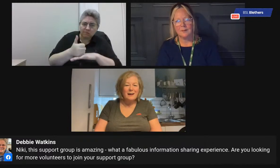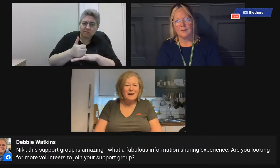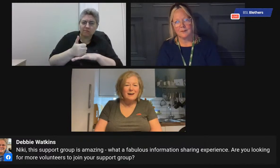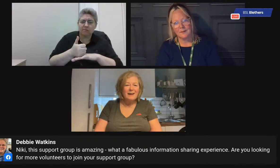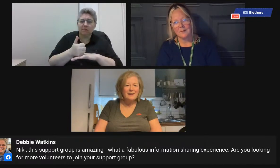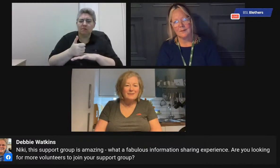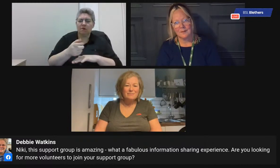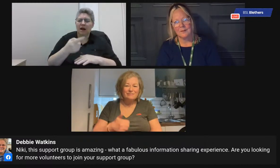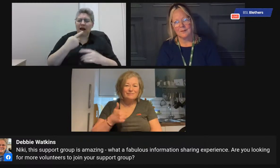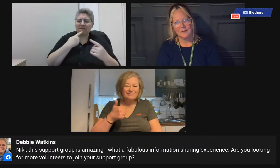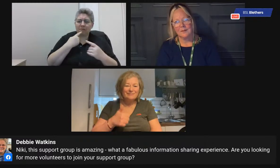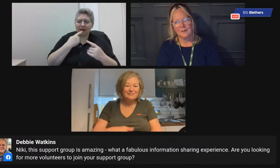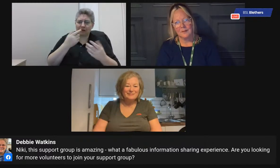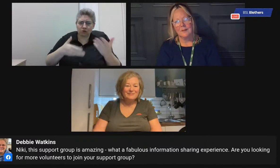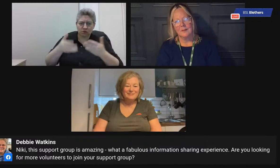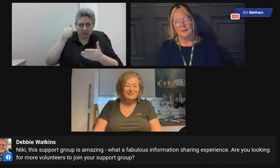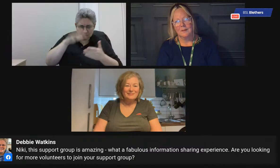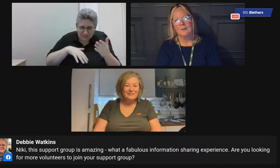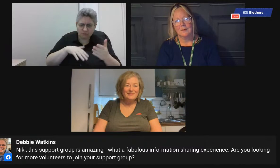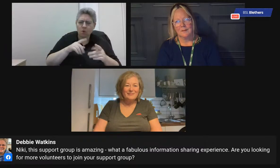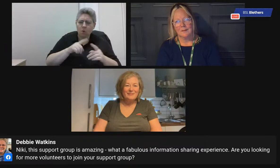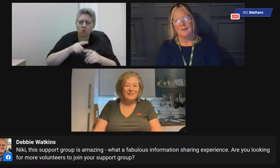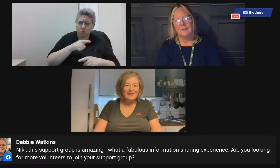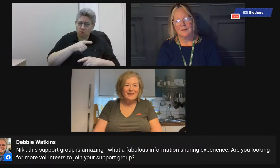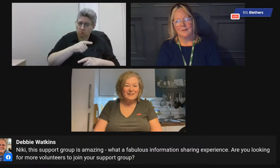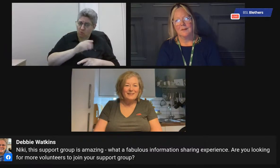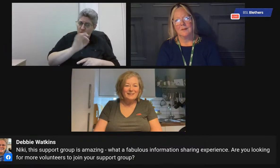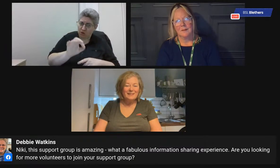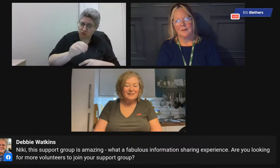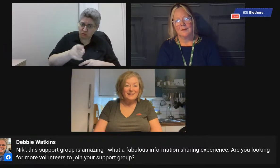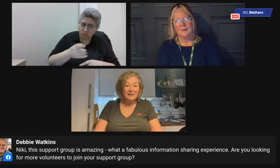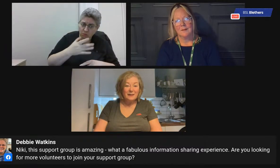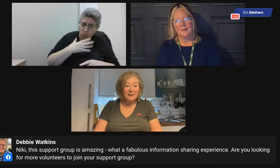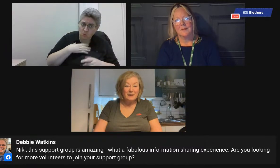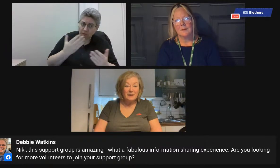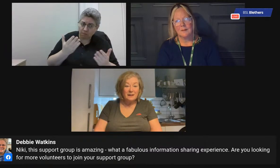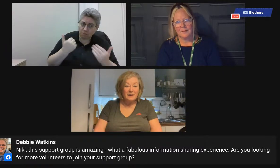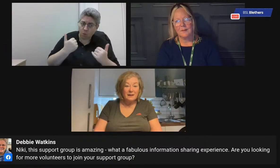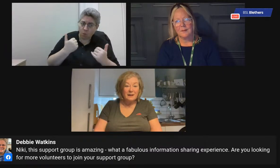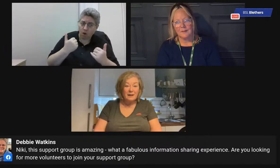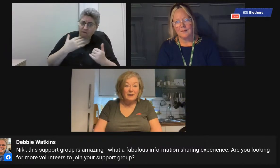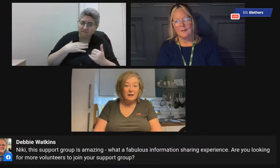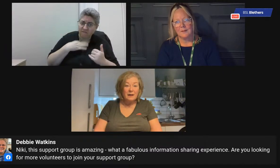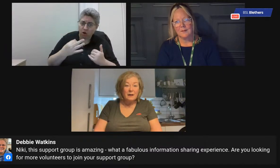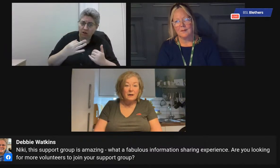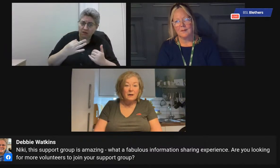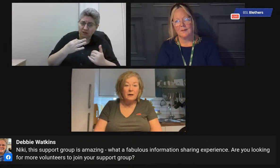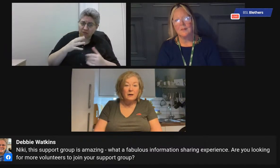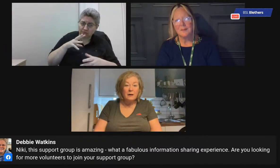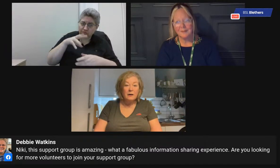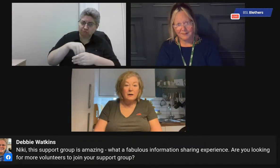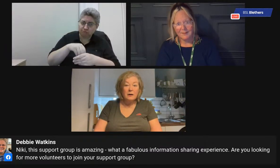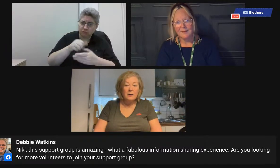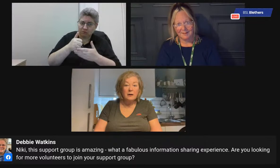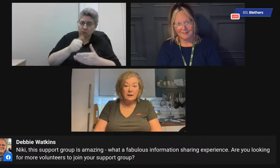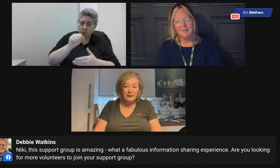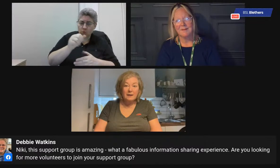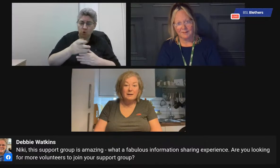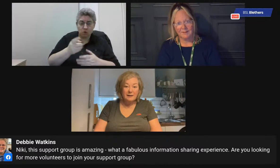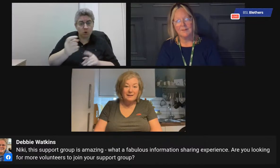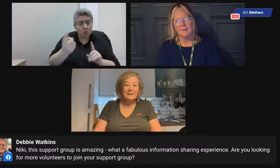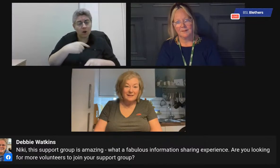And saying, first of all, your support group is amazing. This is fabulous information, and thank you for sharing your